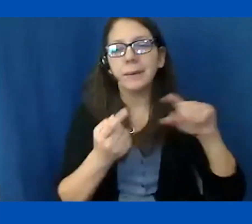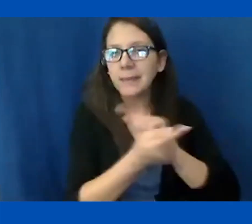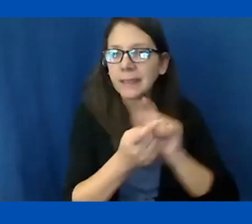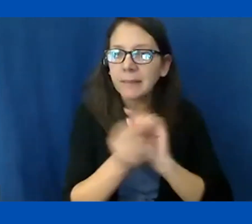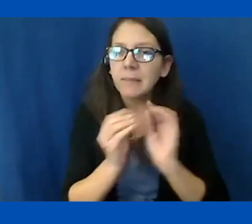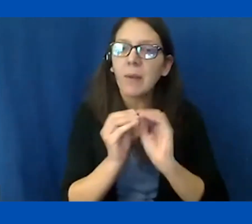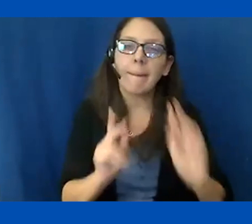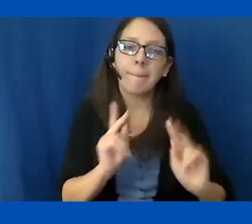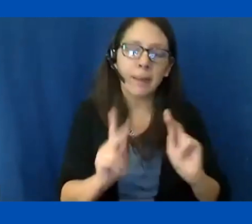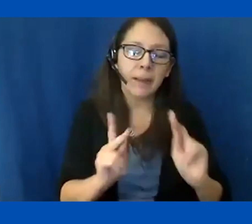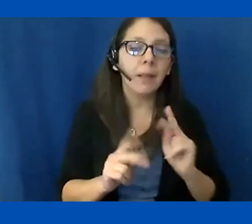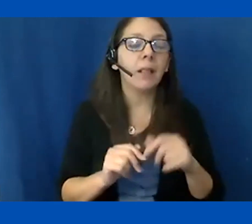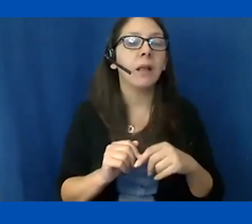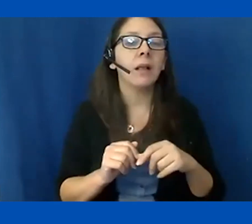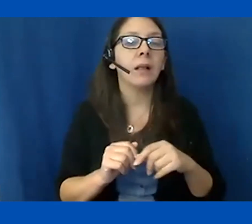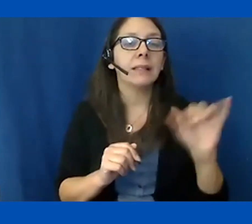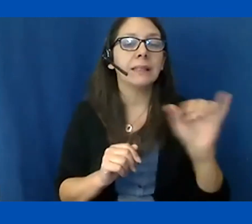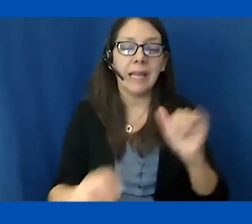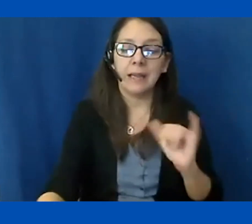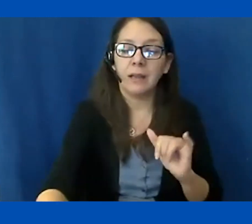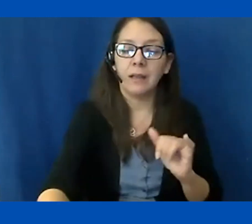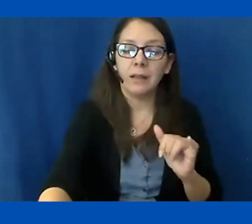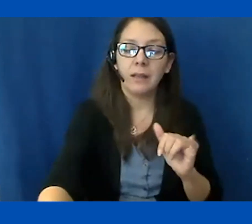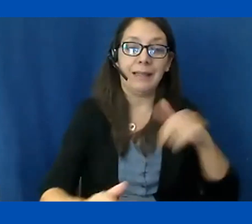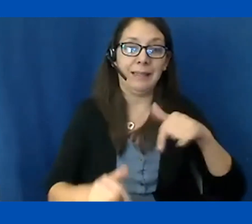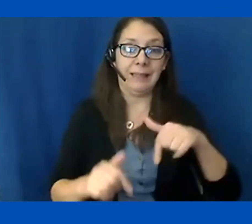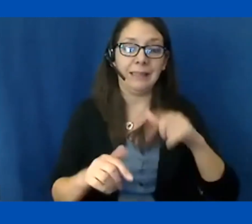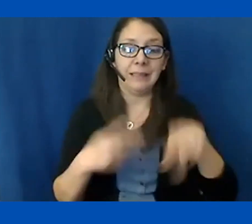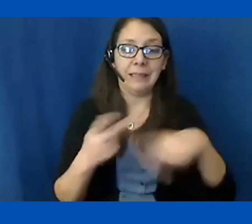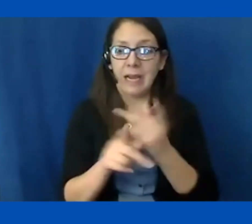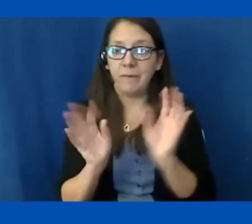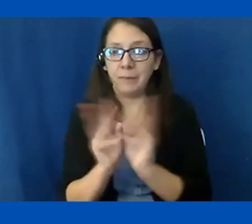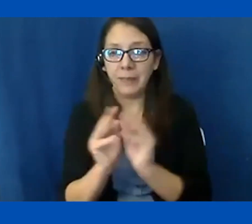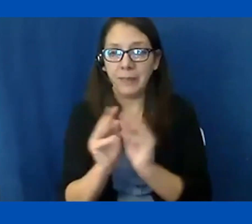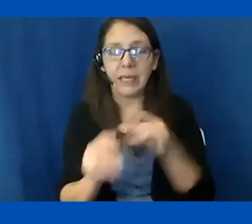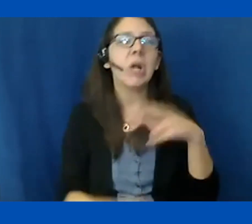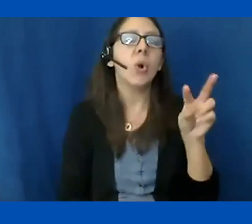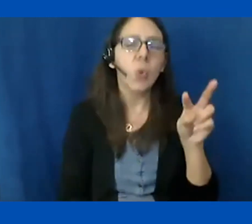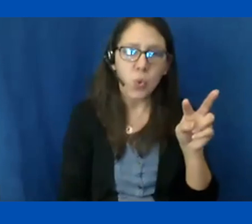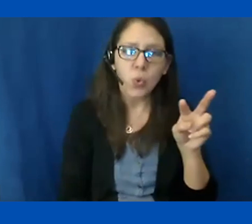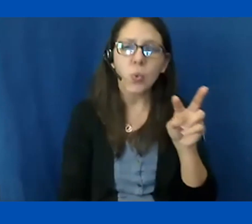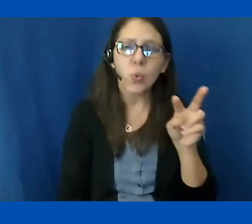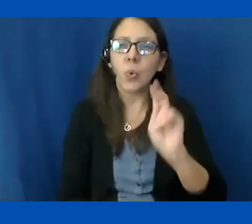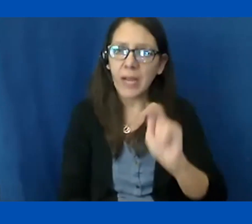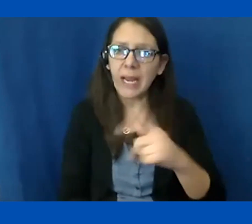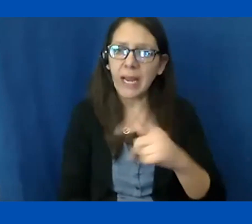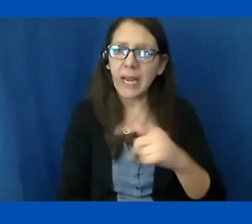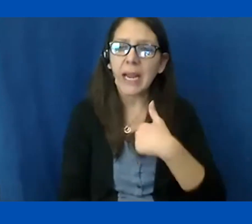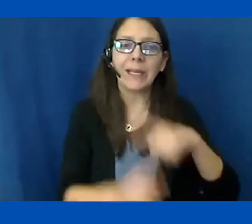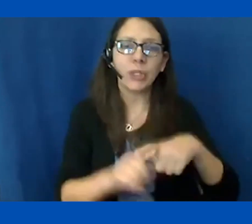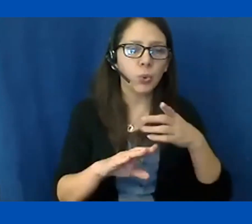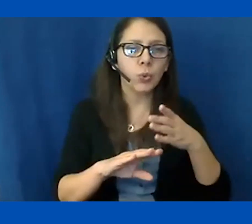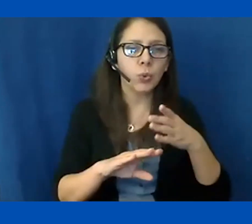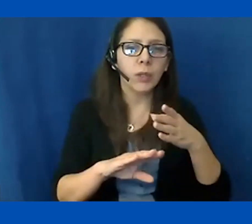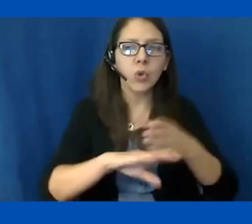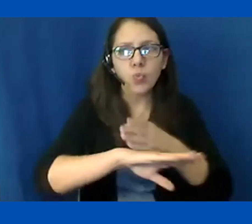different panels like this one is like, you know, slowly started hearing things like, okay, like, you know, like I need to grow and everything like that.